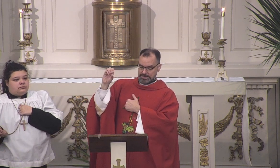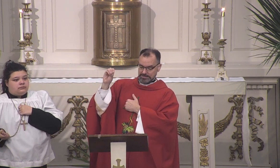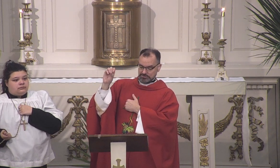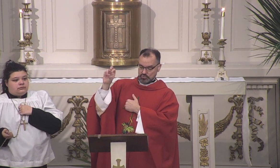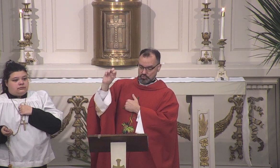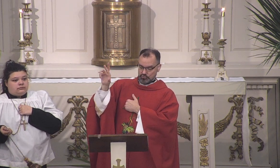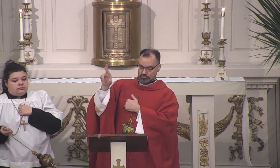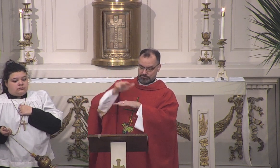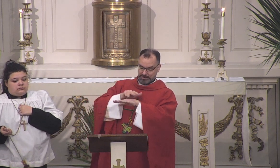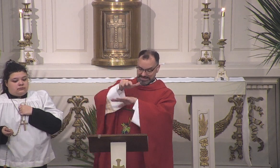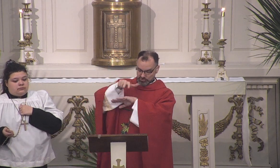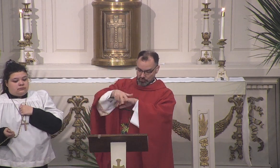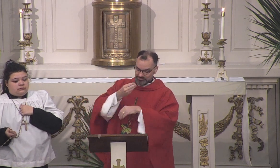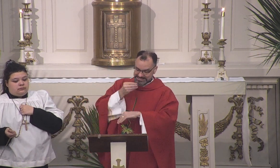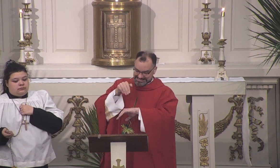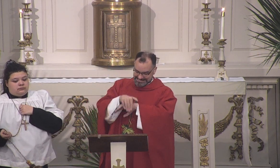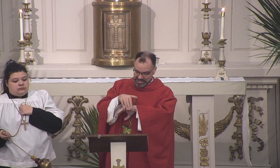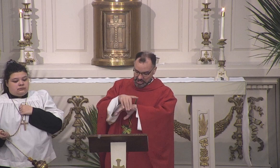disciples?'